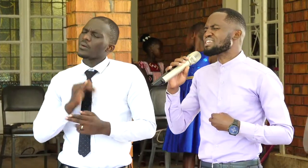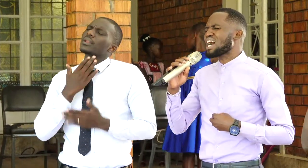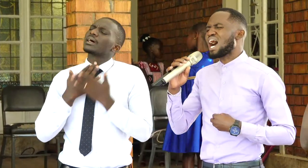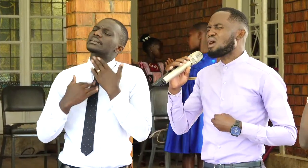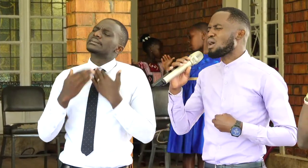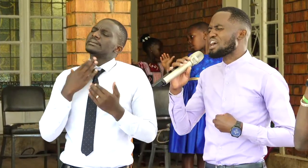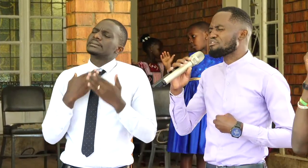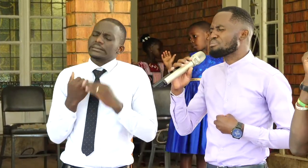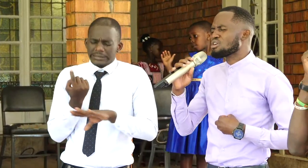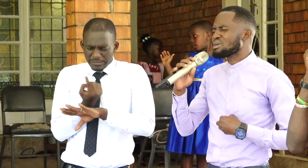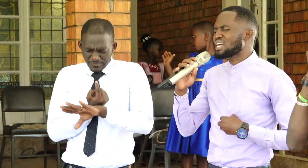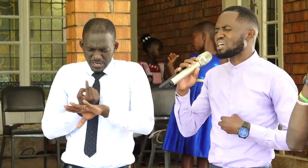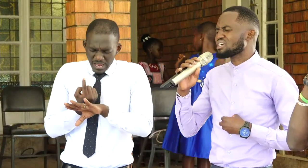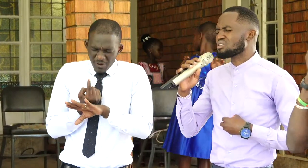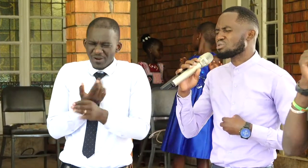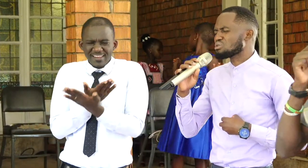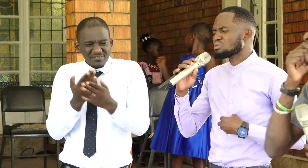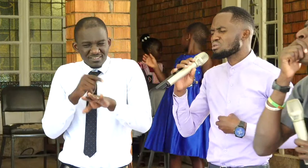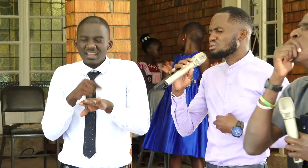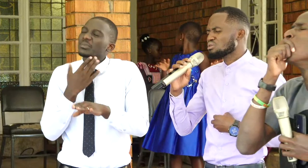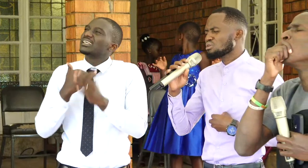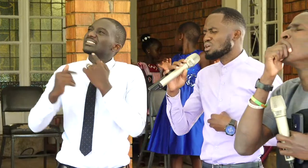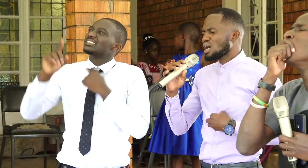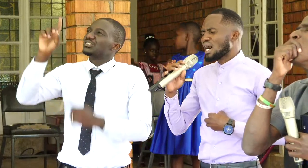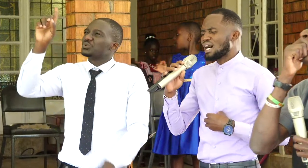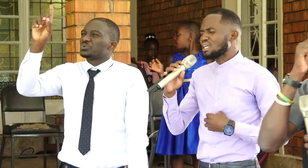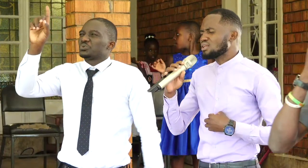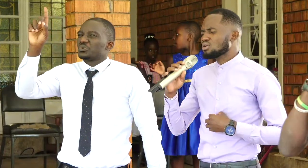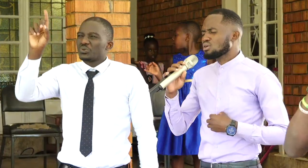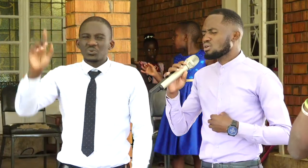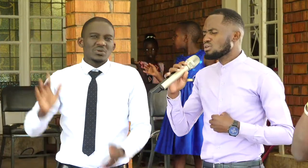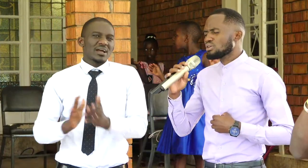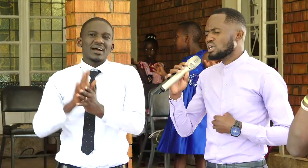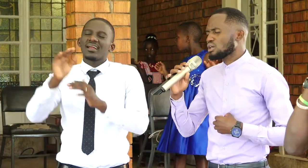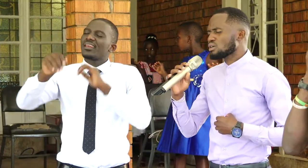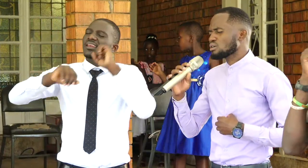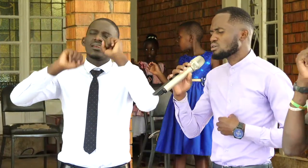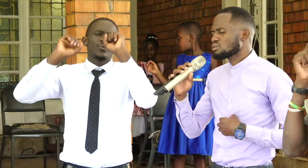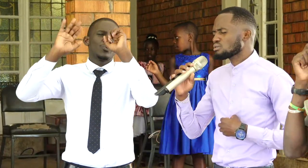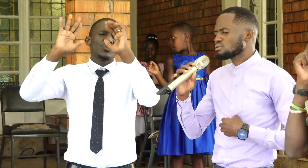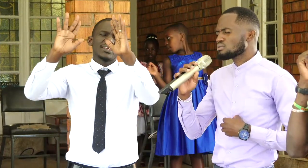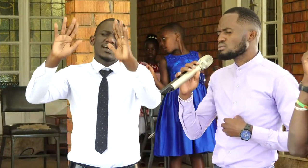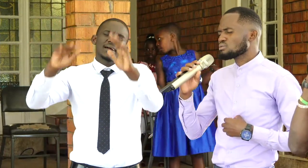every hour, every moment I need you. Hallelujah.